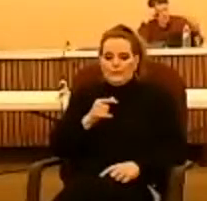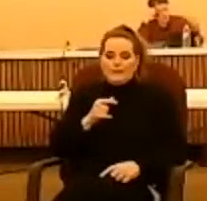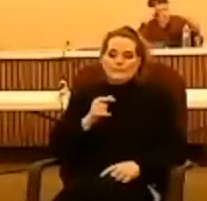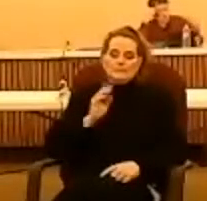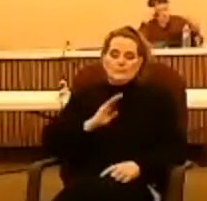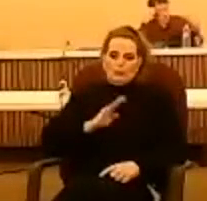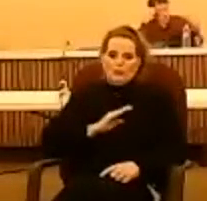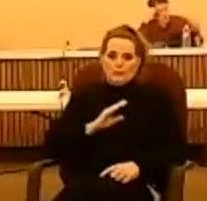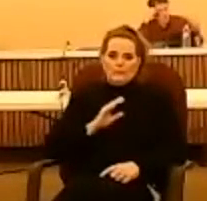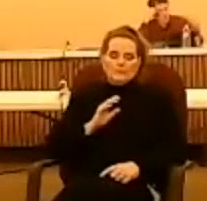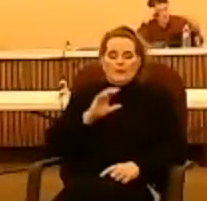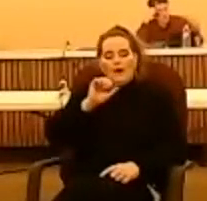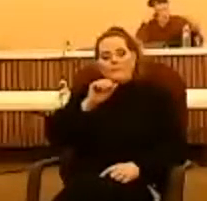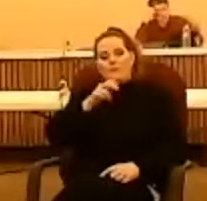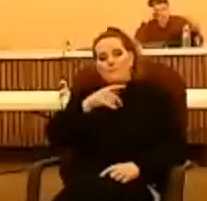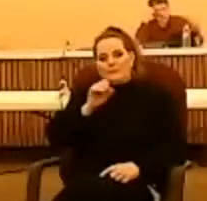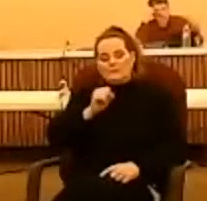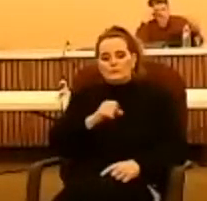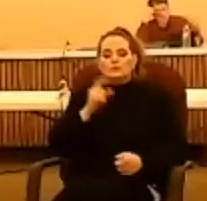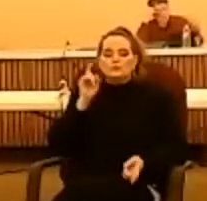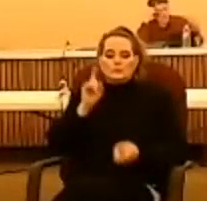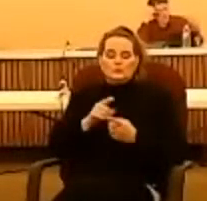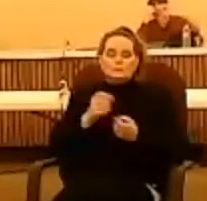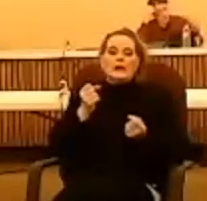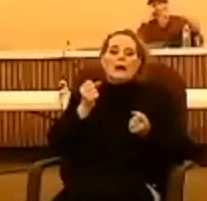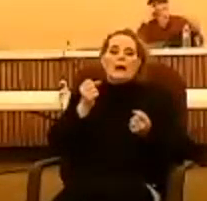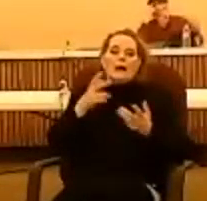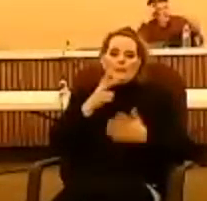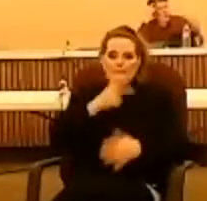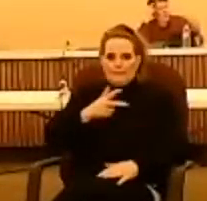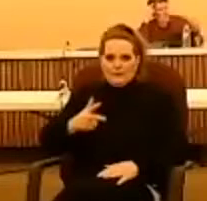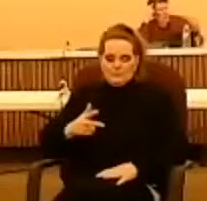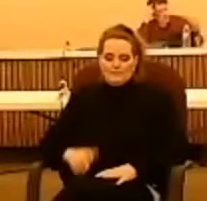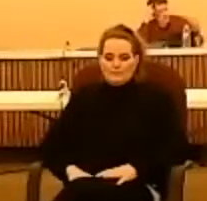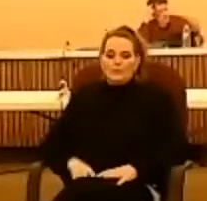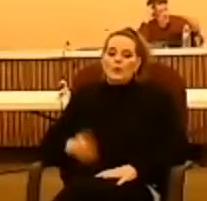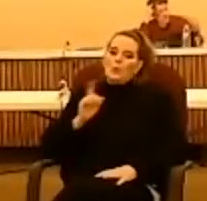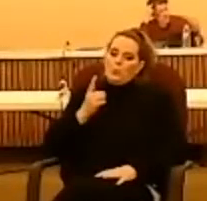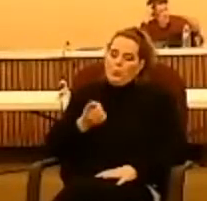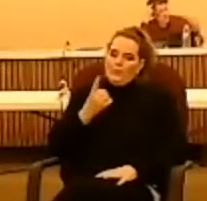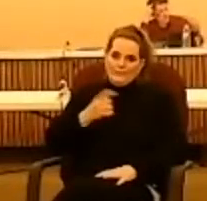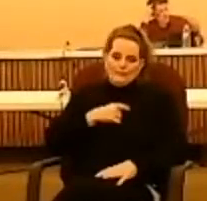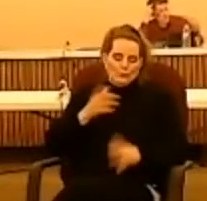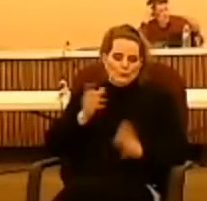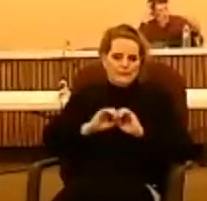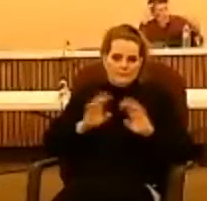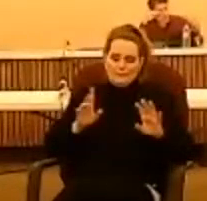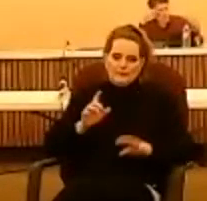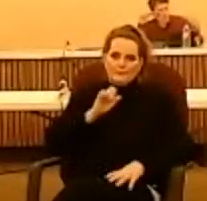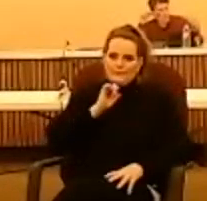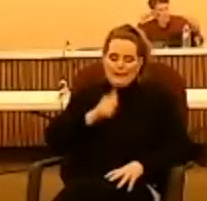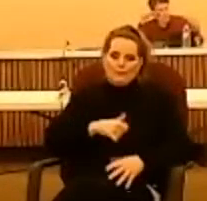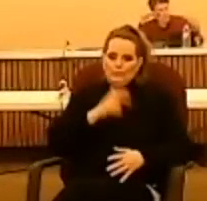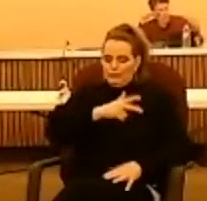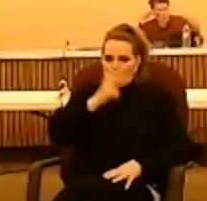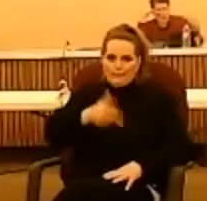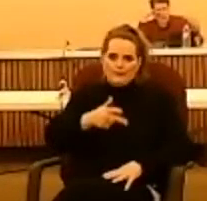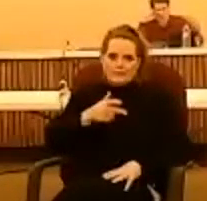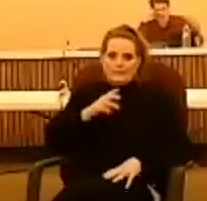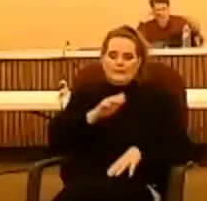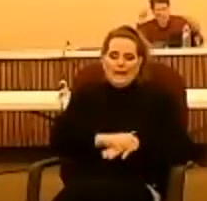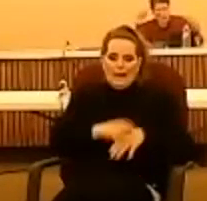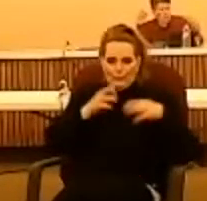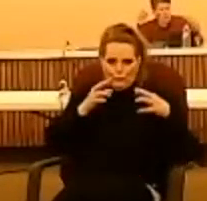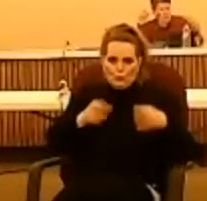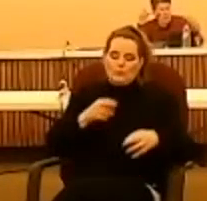of parking spaces. One of the things that we'll make very clear, there will not be parking on any of the roads that,